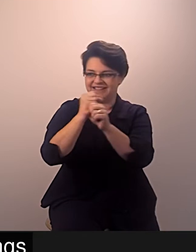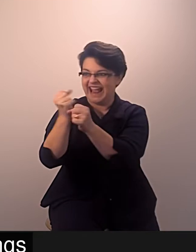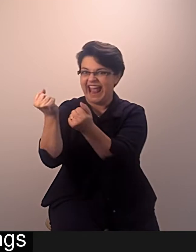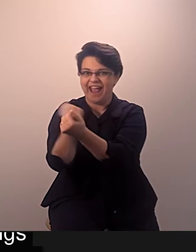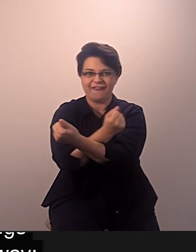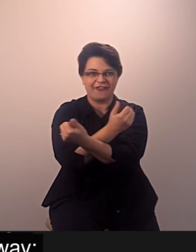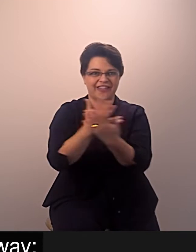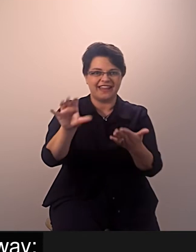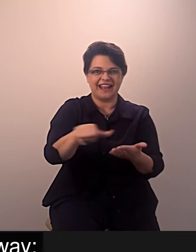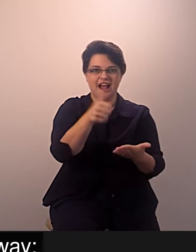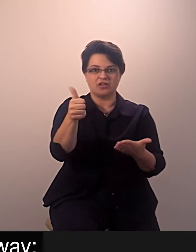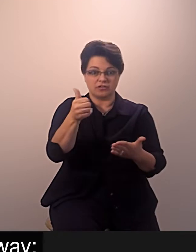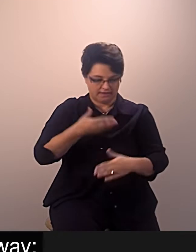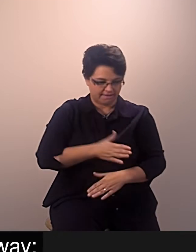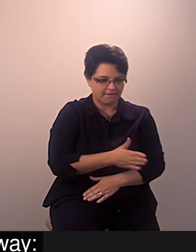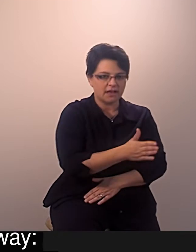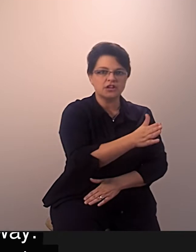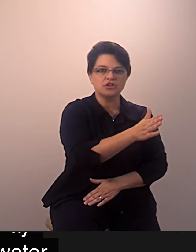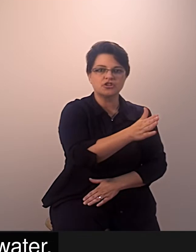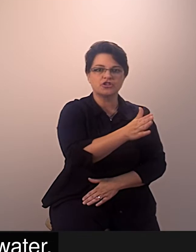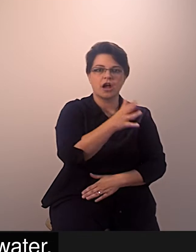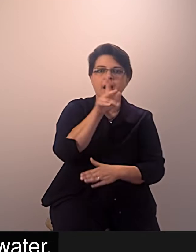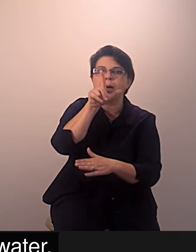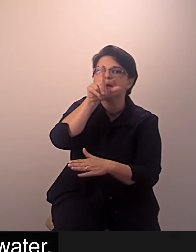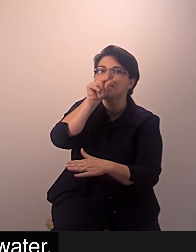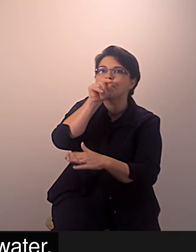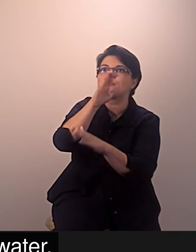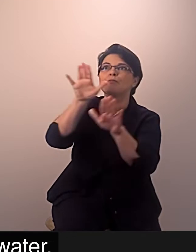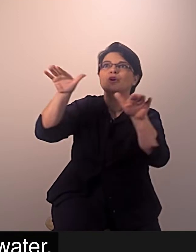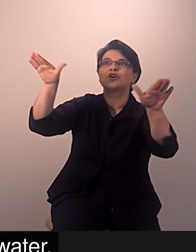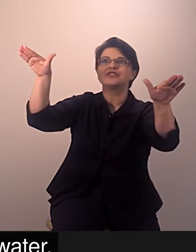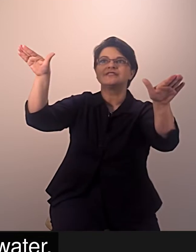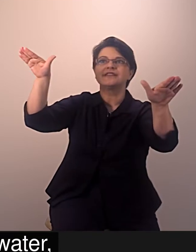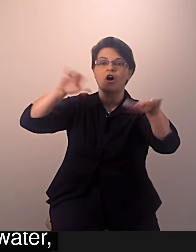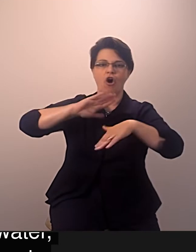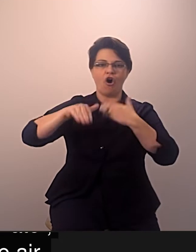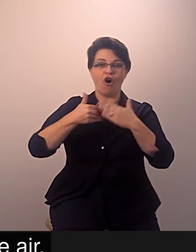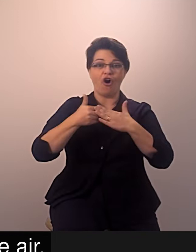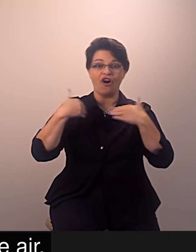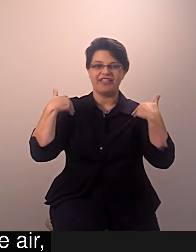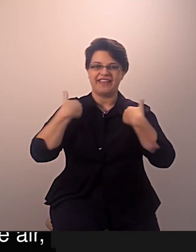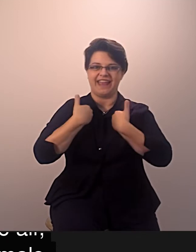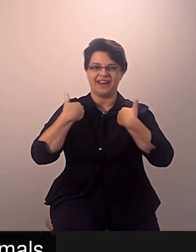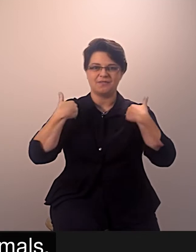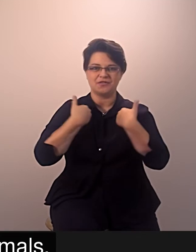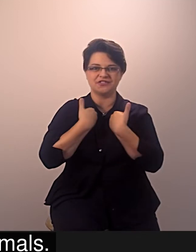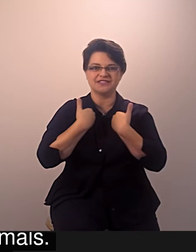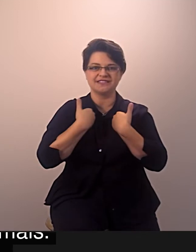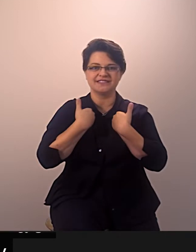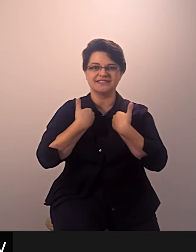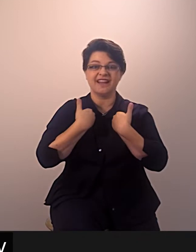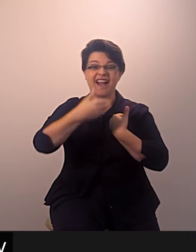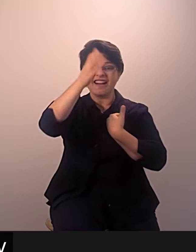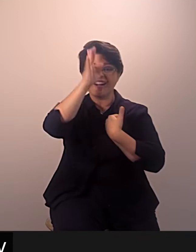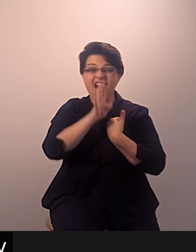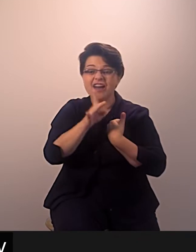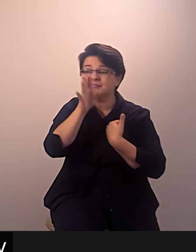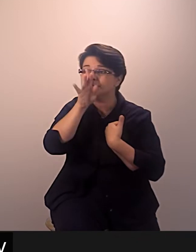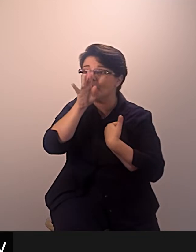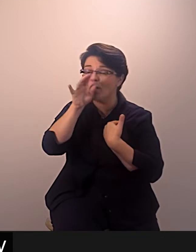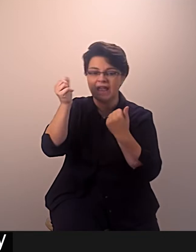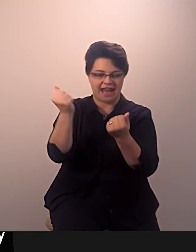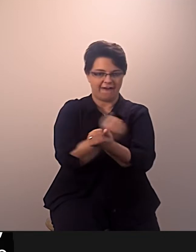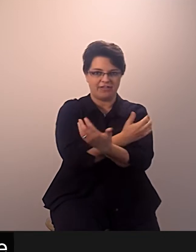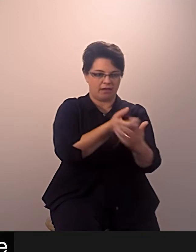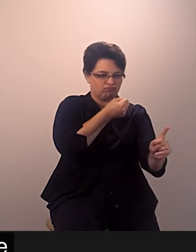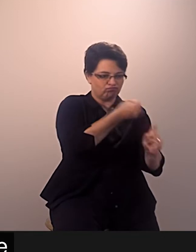in the water, the birds in the air, and all the animals. In this way, God spoke everything into